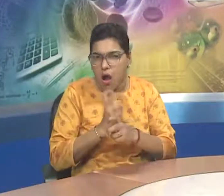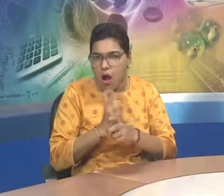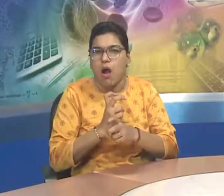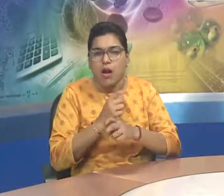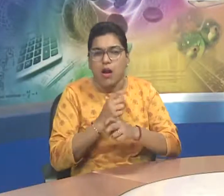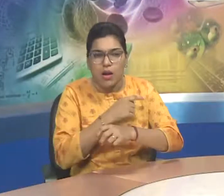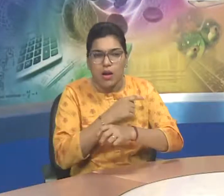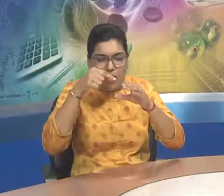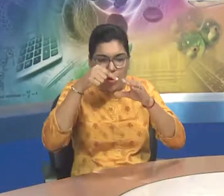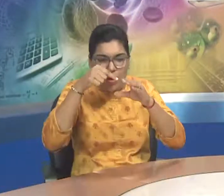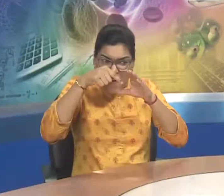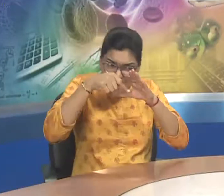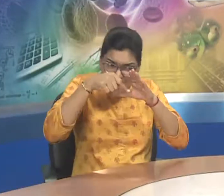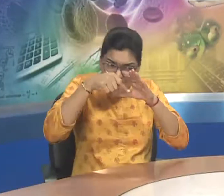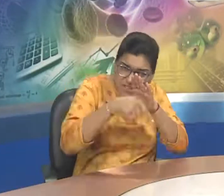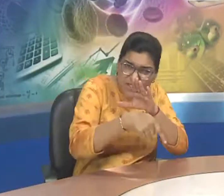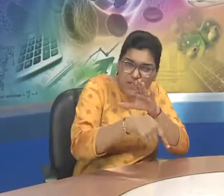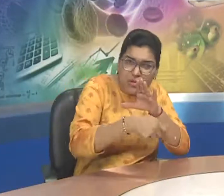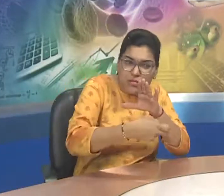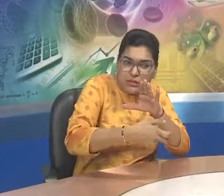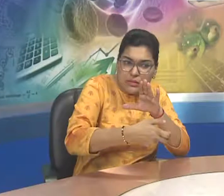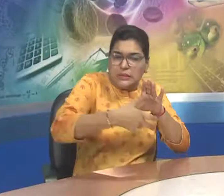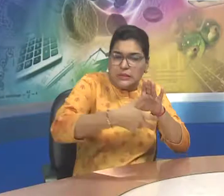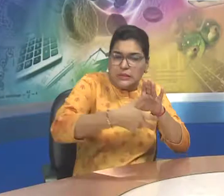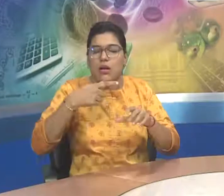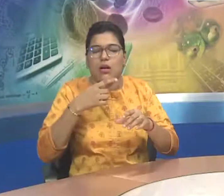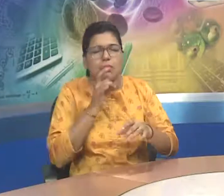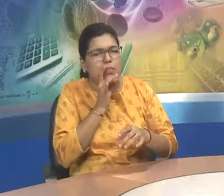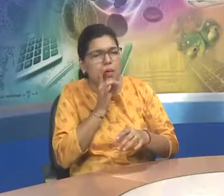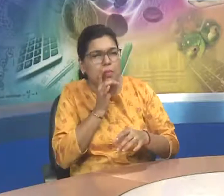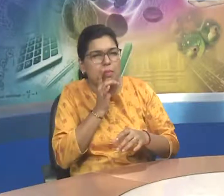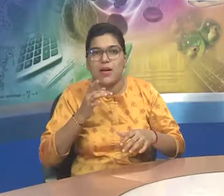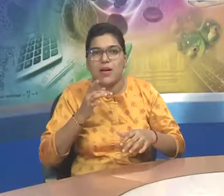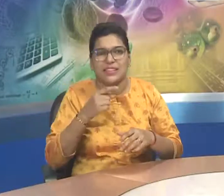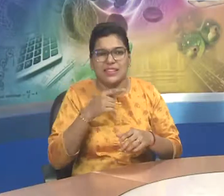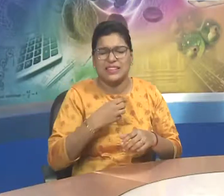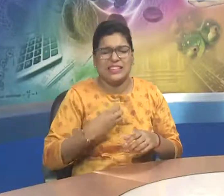needles and syringes,